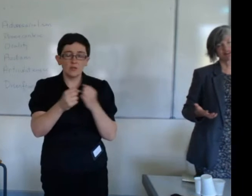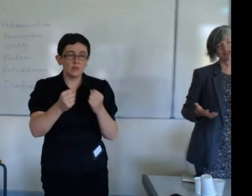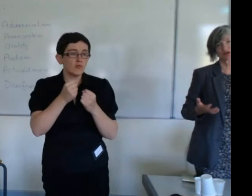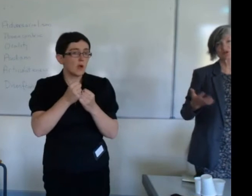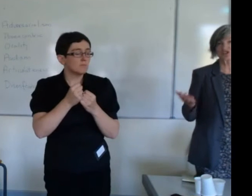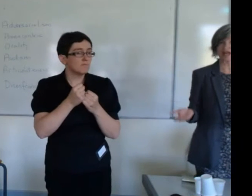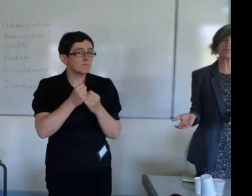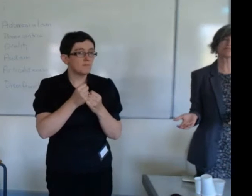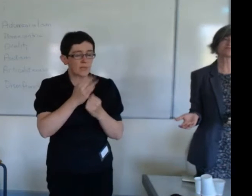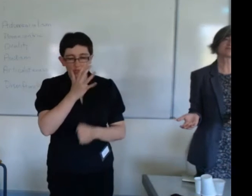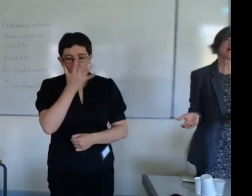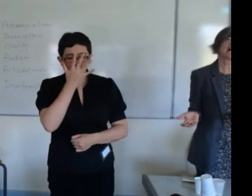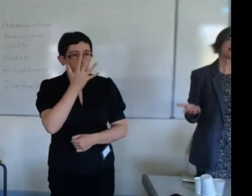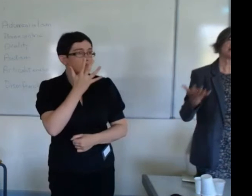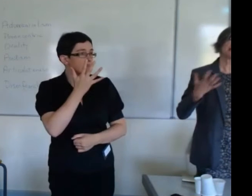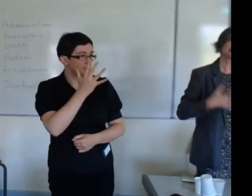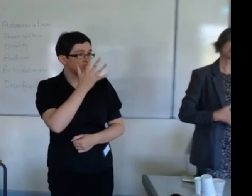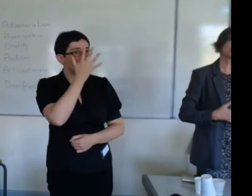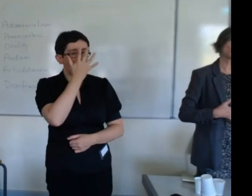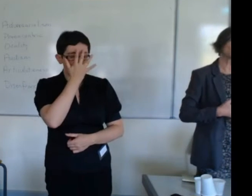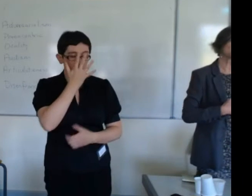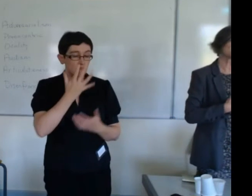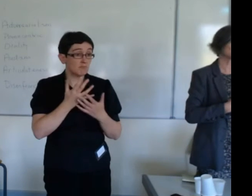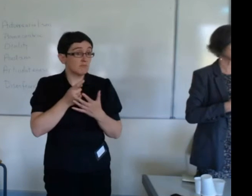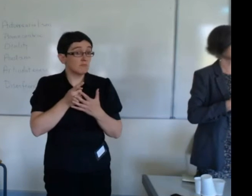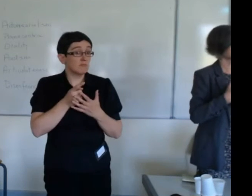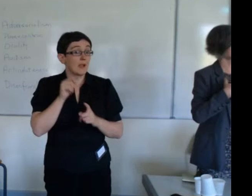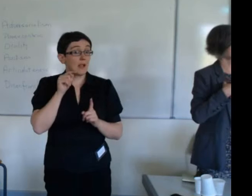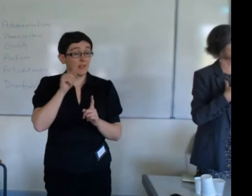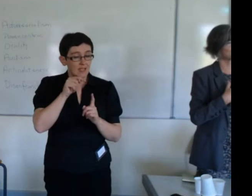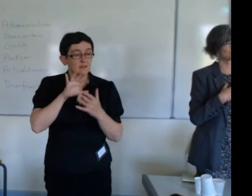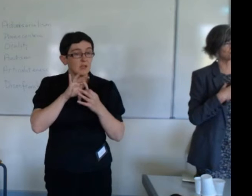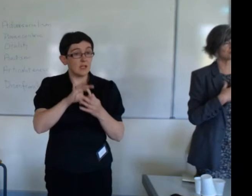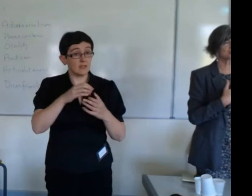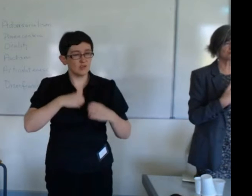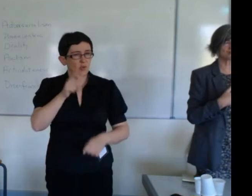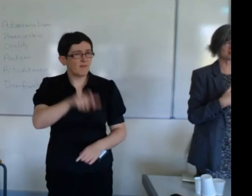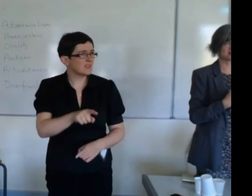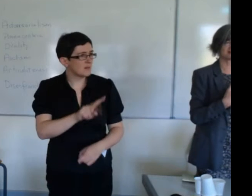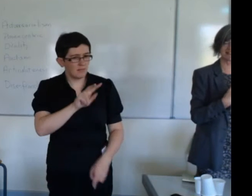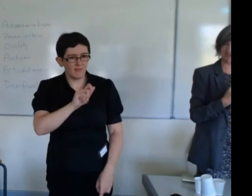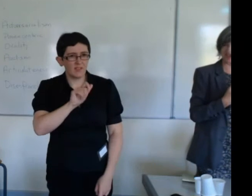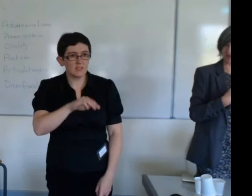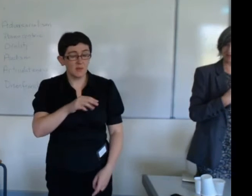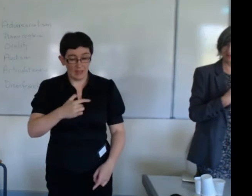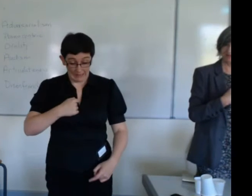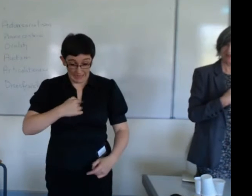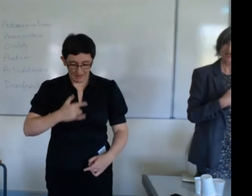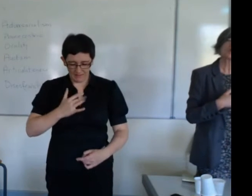there's so much shame, and that is always somehow attached to the victim. The victim feels that sense of shame,